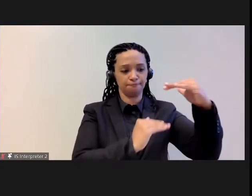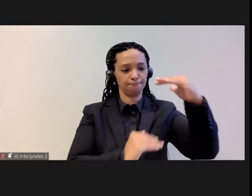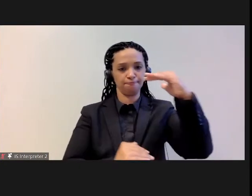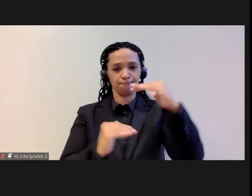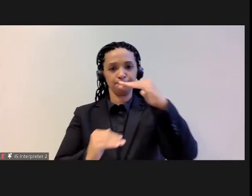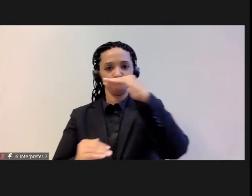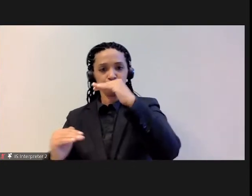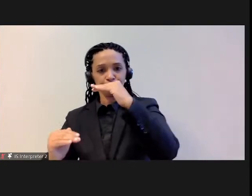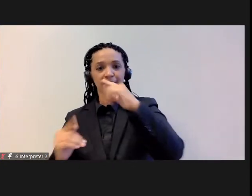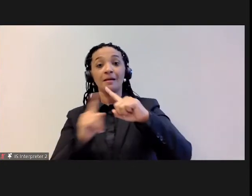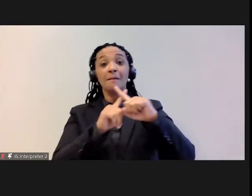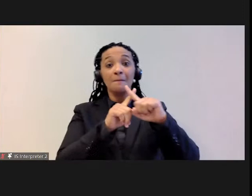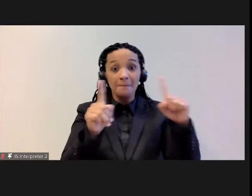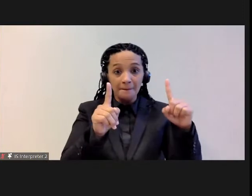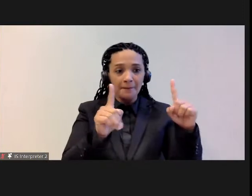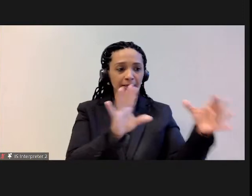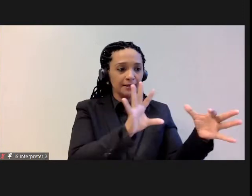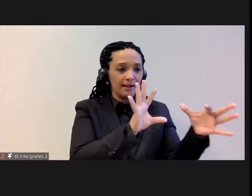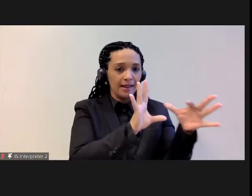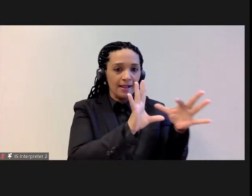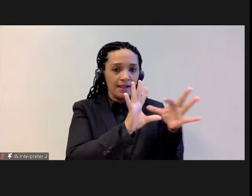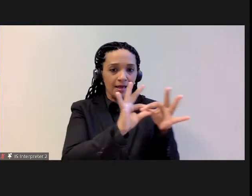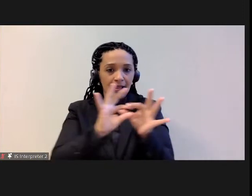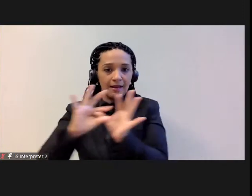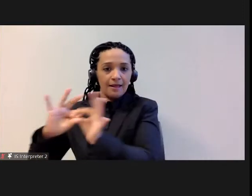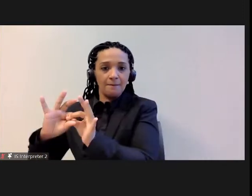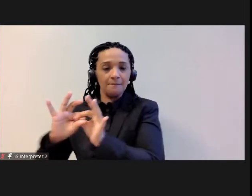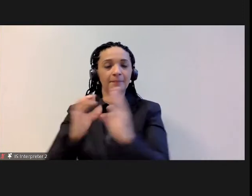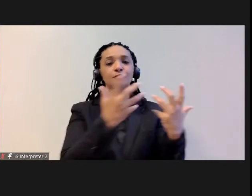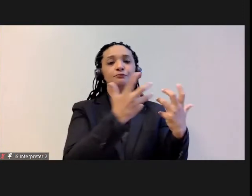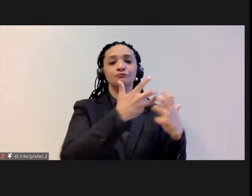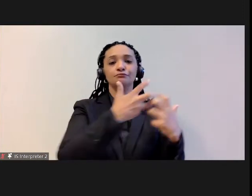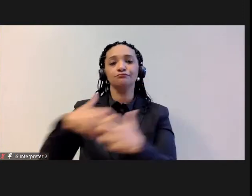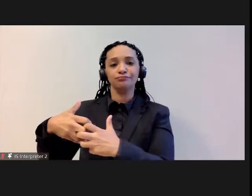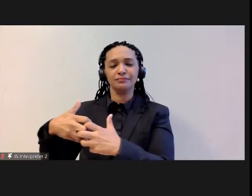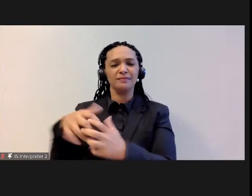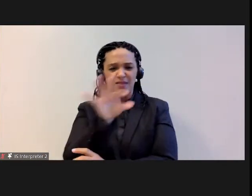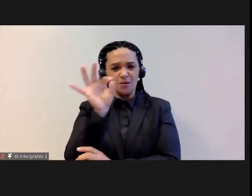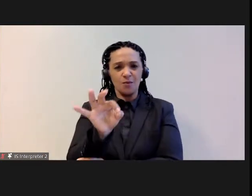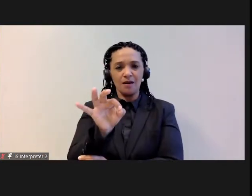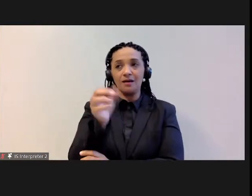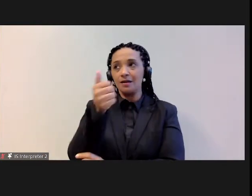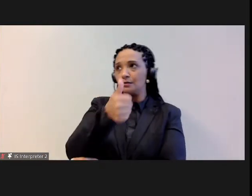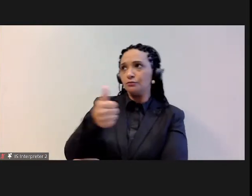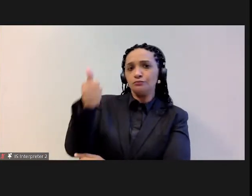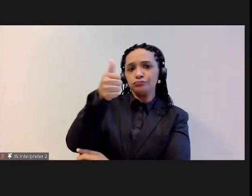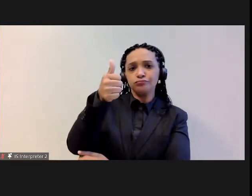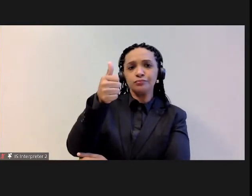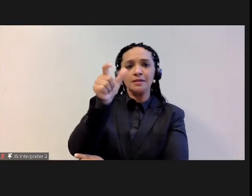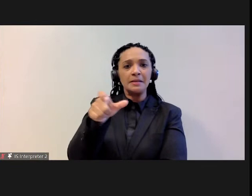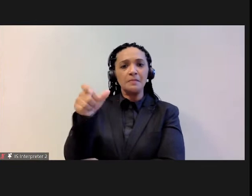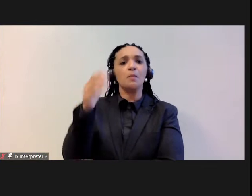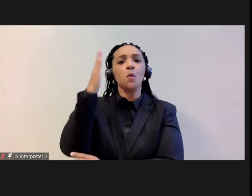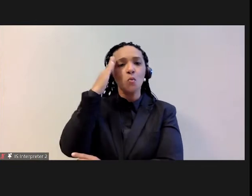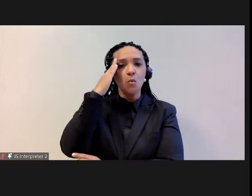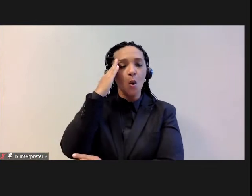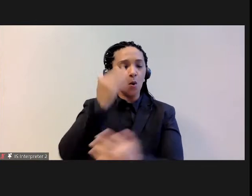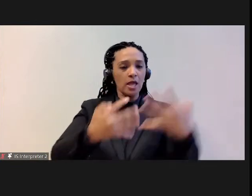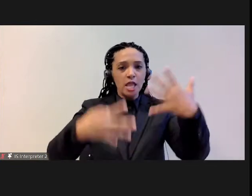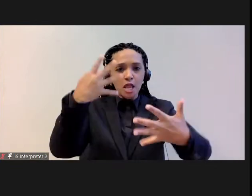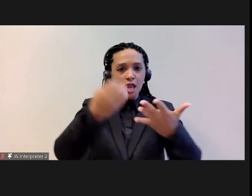are talking to each other such that decision makers, policy makers, programmers are getting the right information at the right